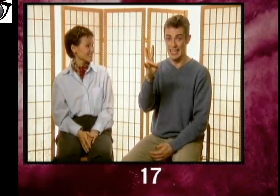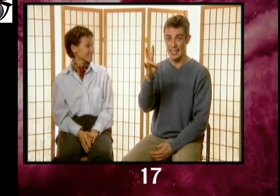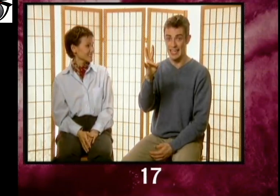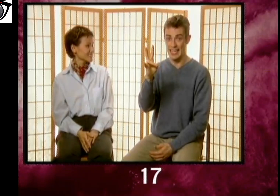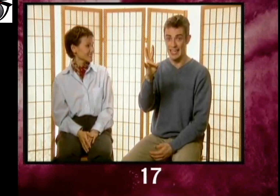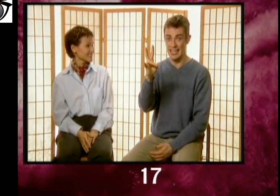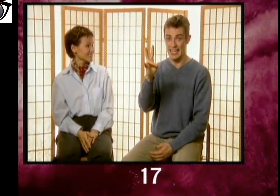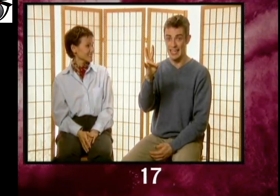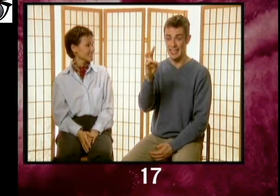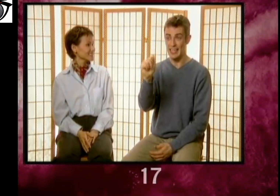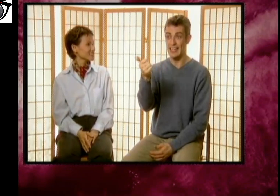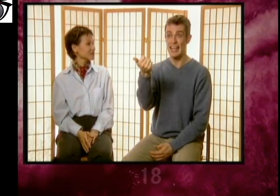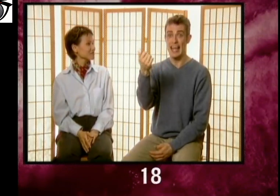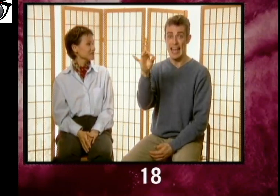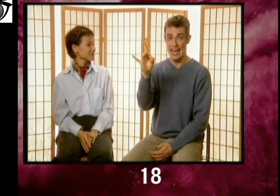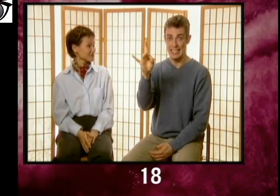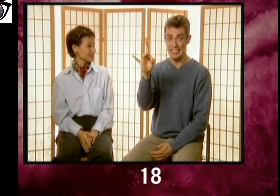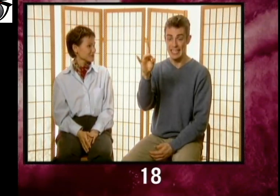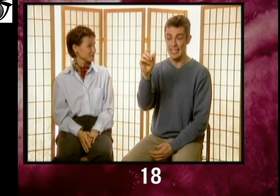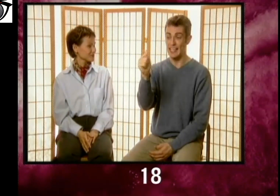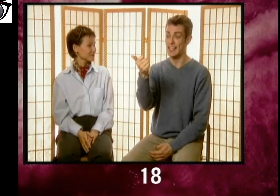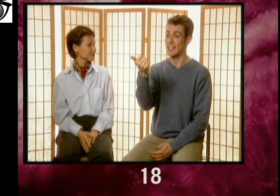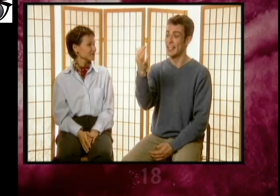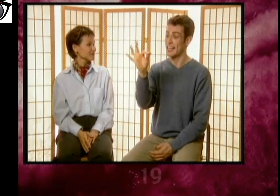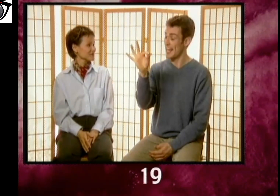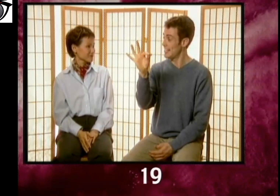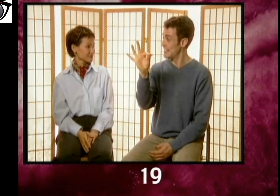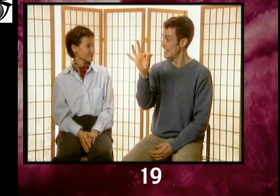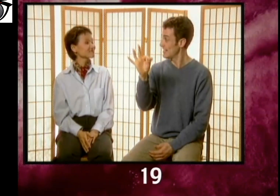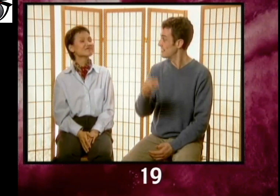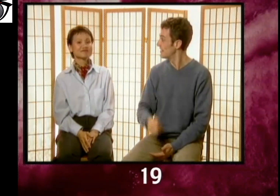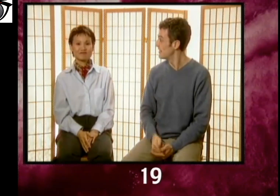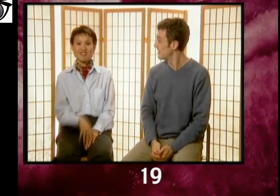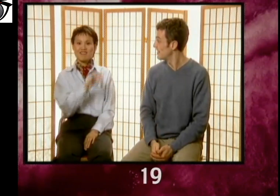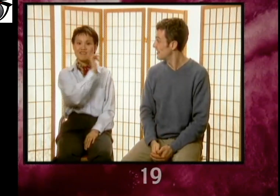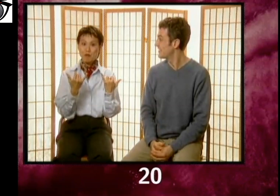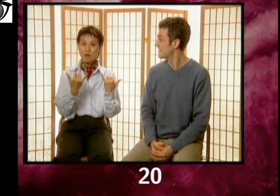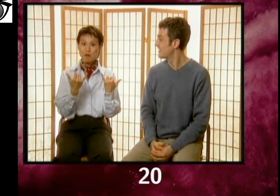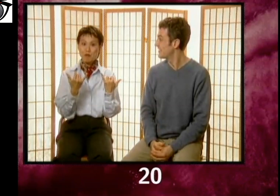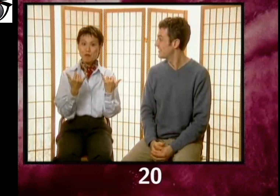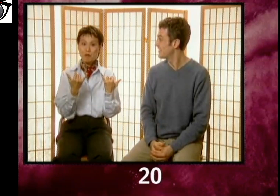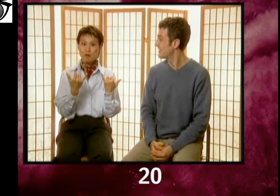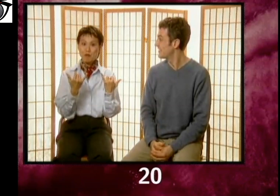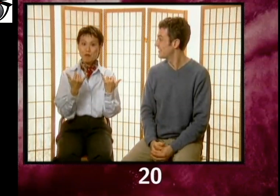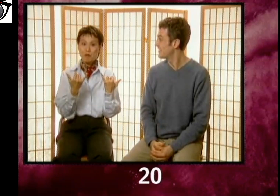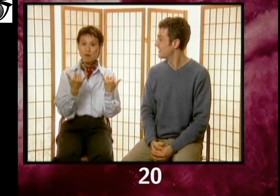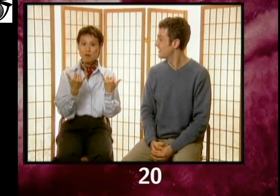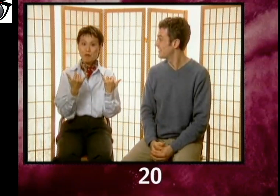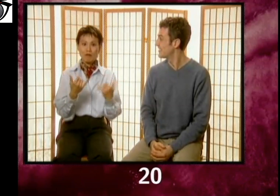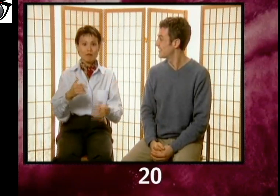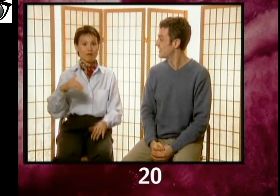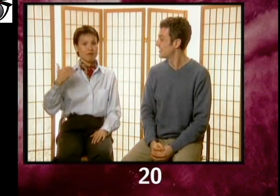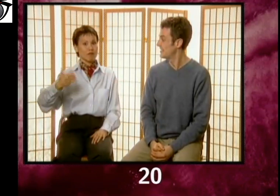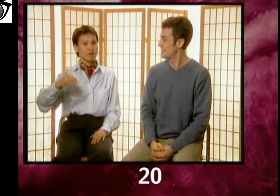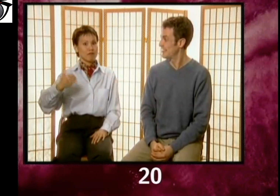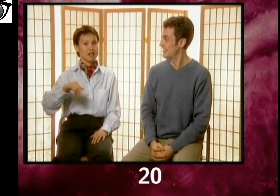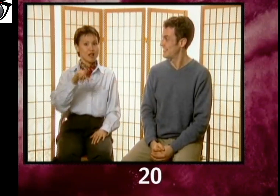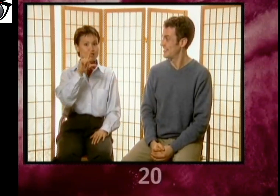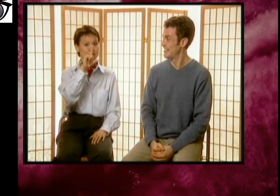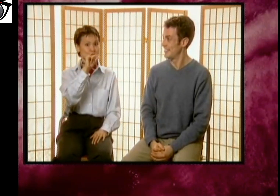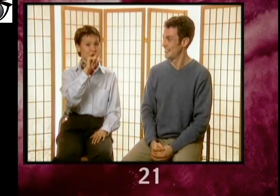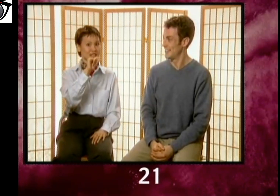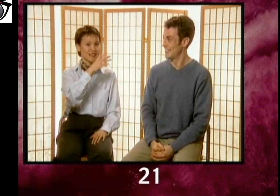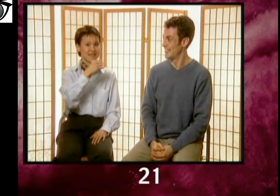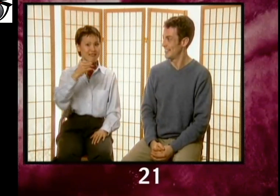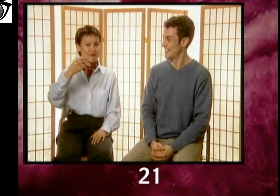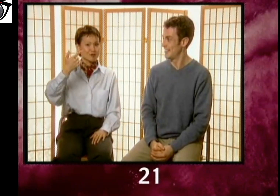16, 17, 18, 19. That's right.